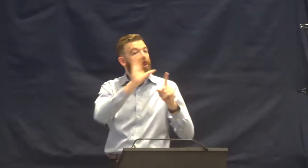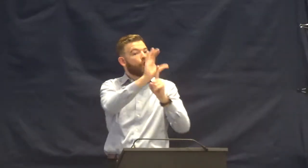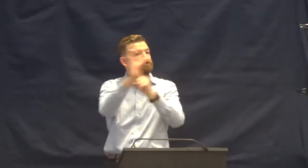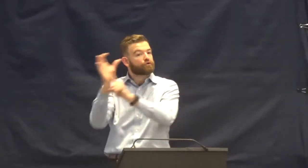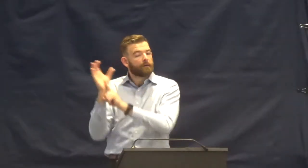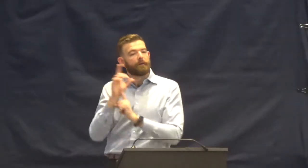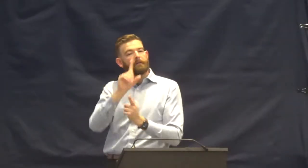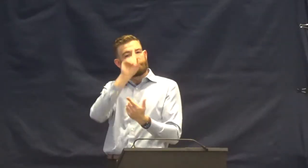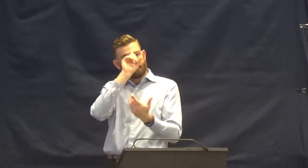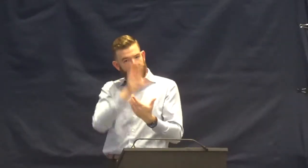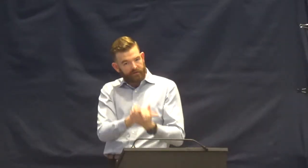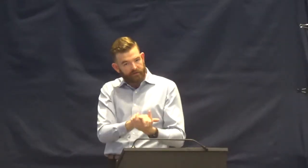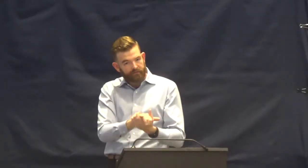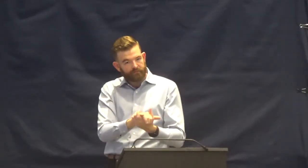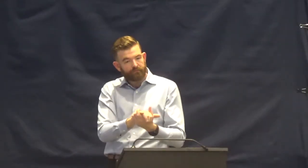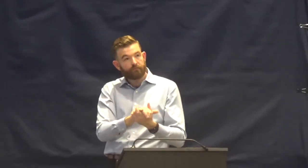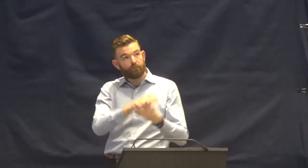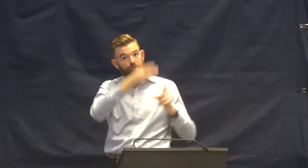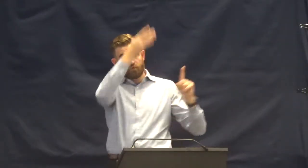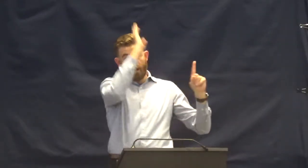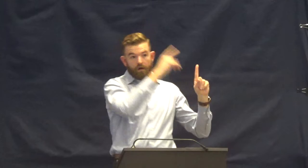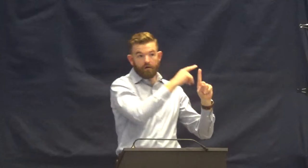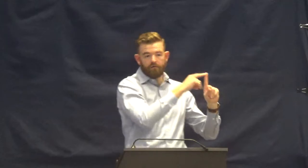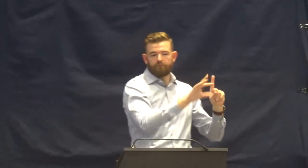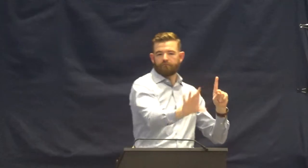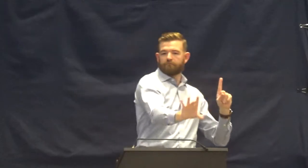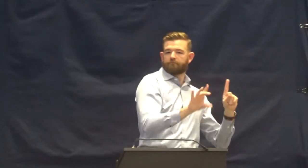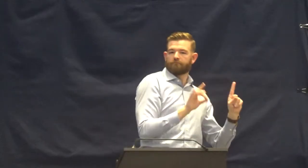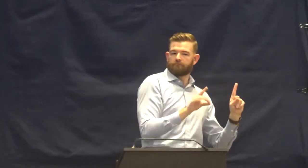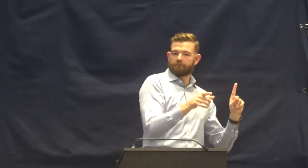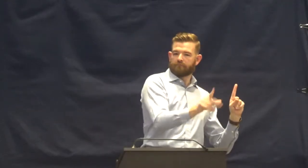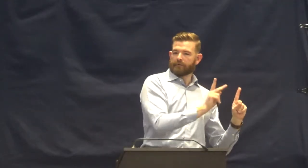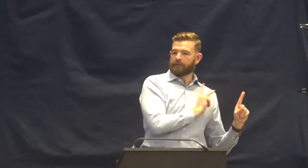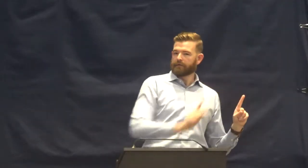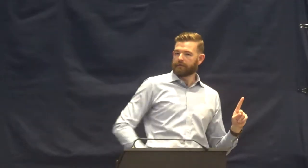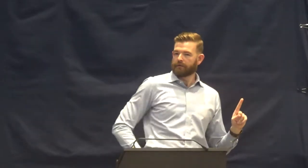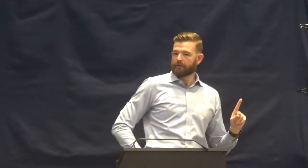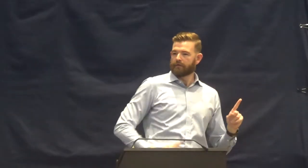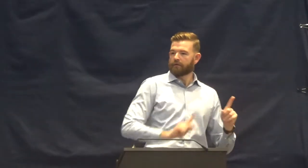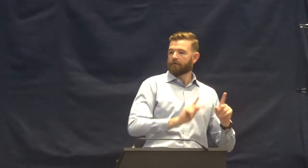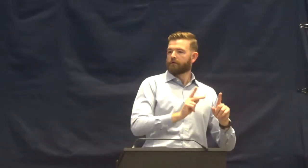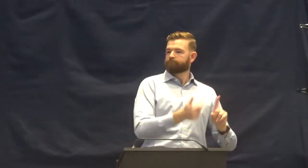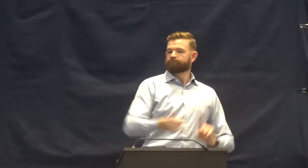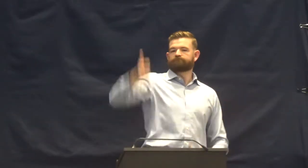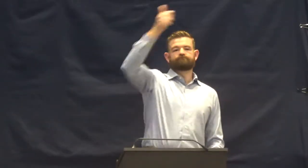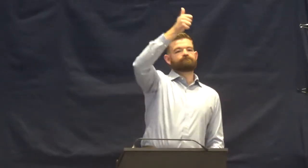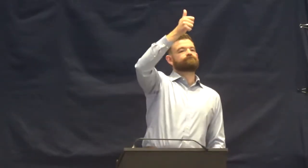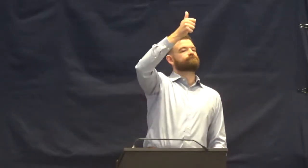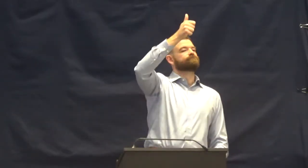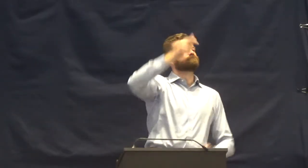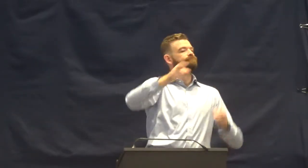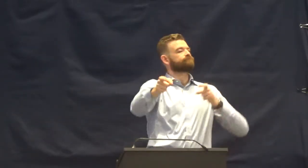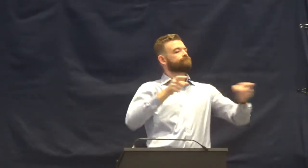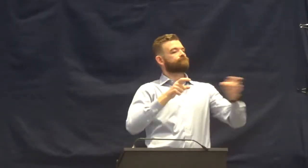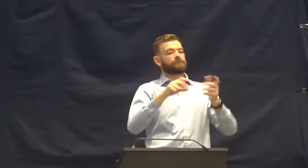was. But many cultures believed that God selected the kings. And that the